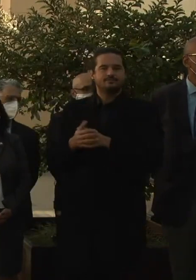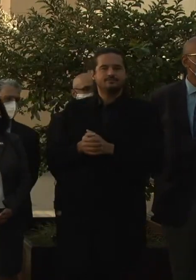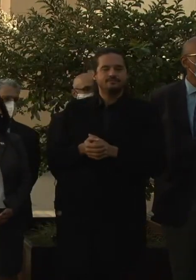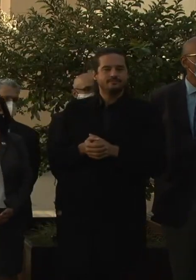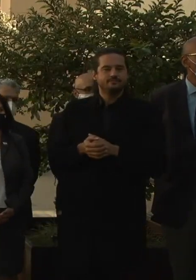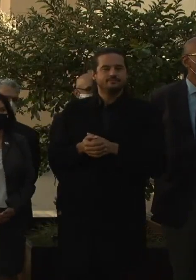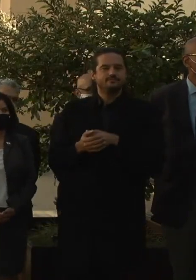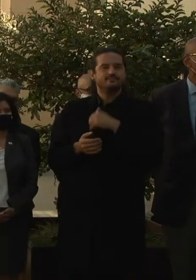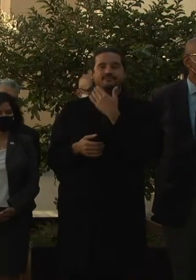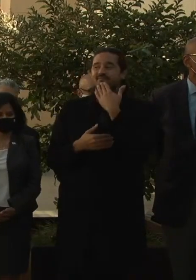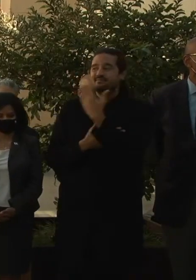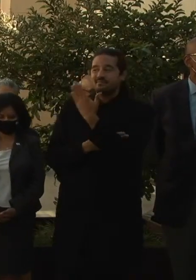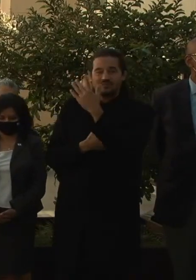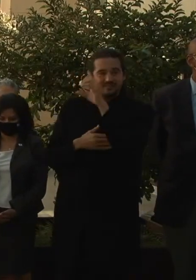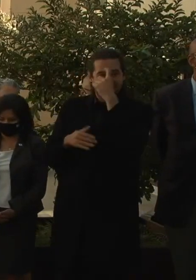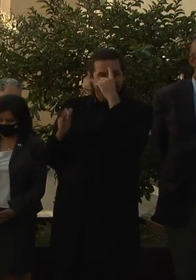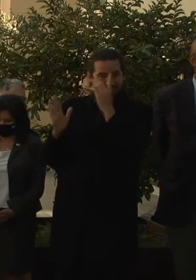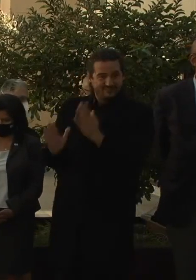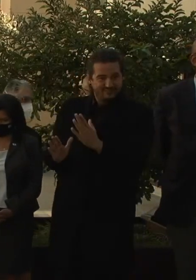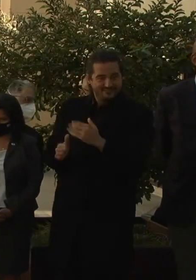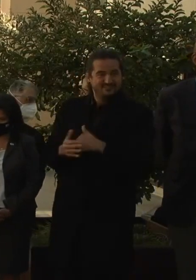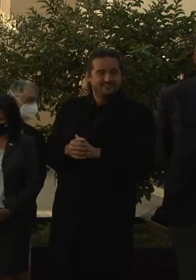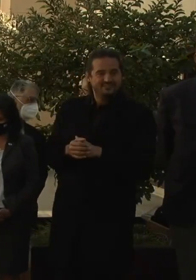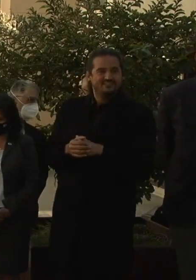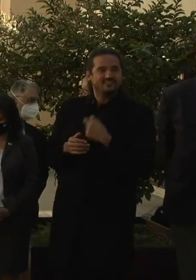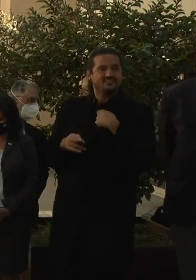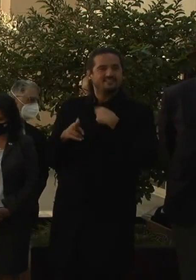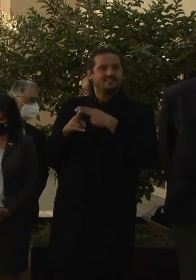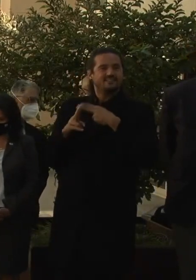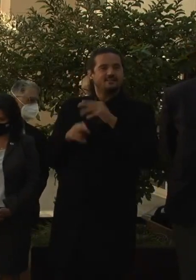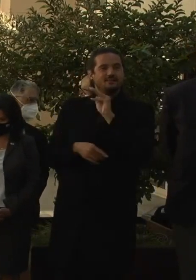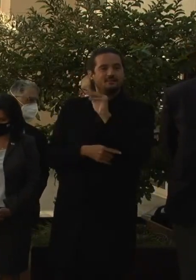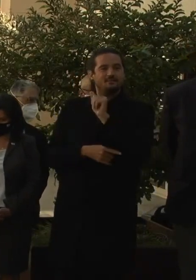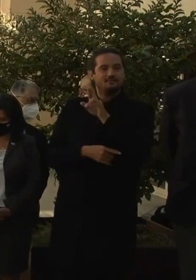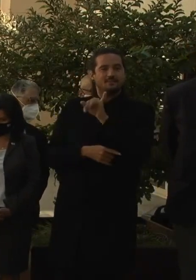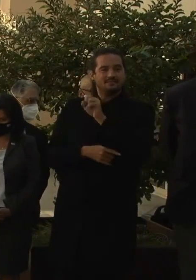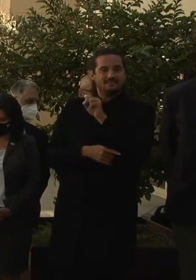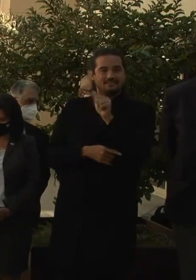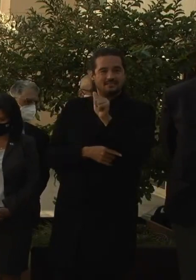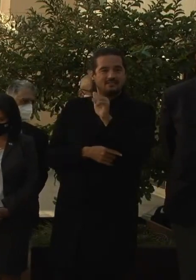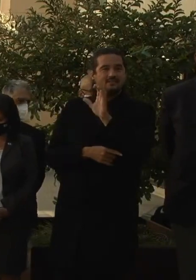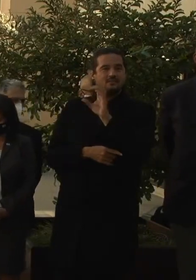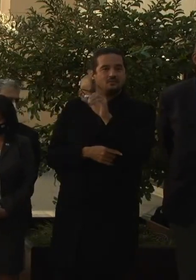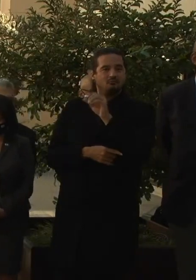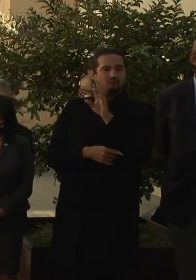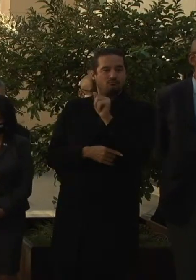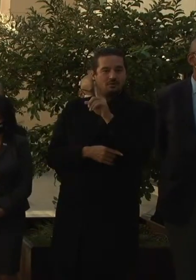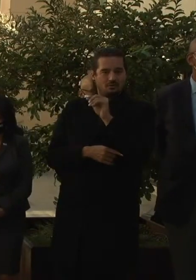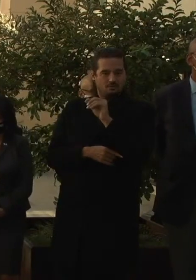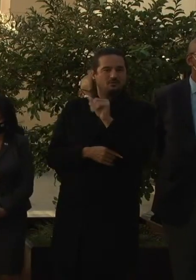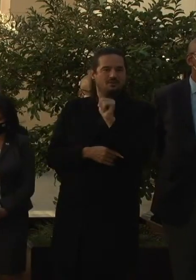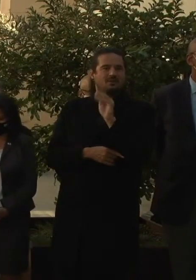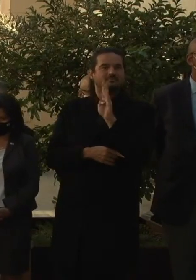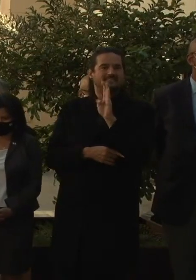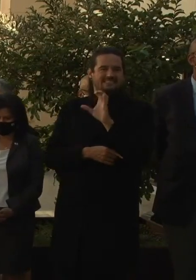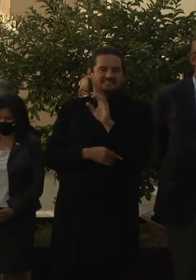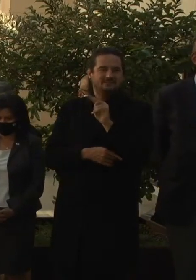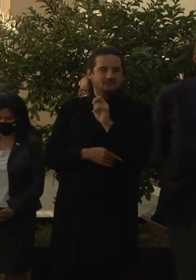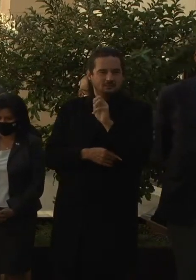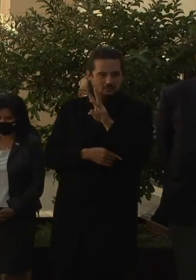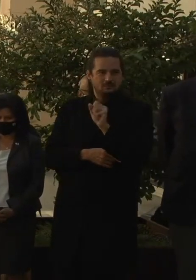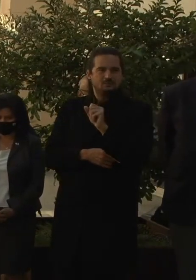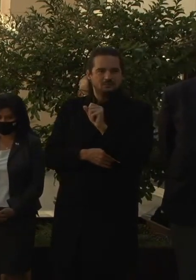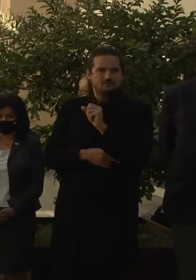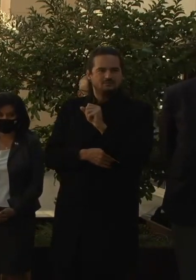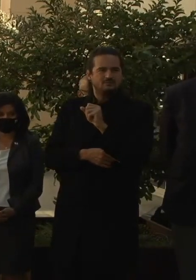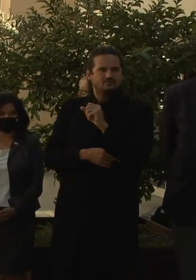Hey, good morning, Governor. Melissa Colorado with NBC Bay Area News. If you've driven around Oakland and in the East Bay, you'll see a lot of empty lots, and some of